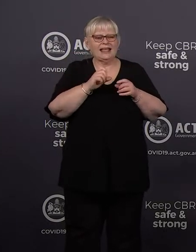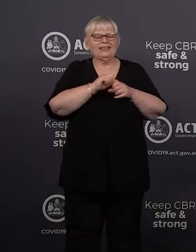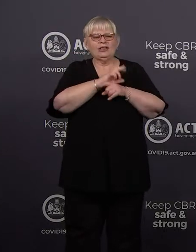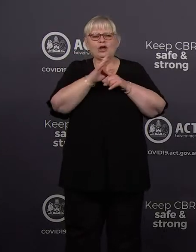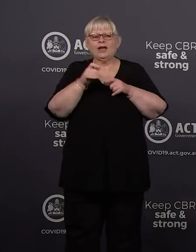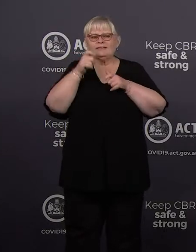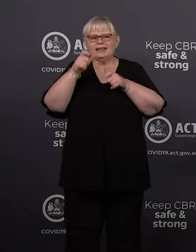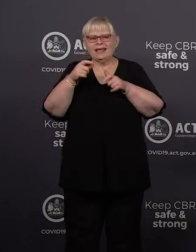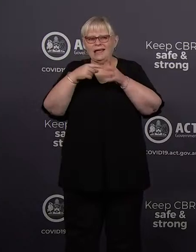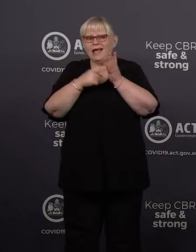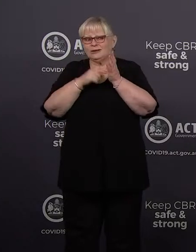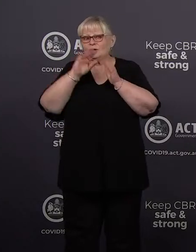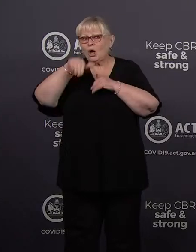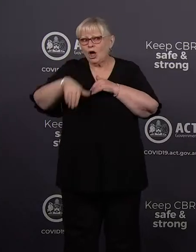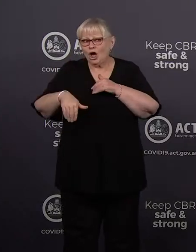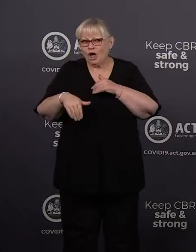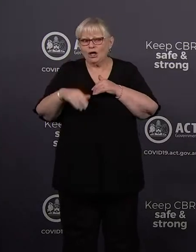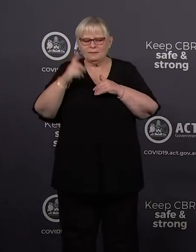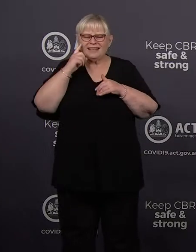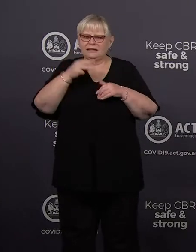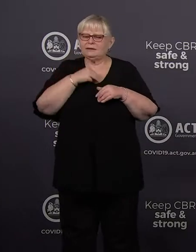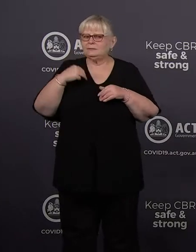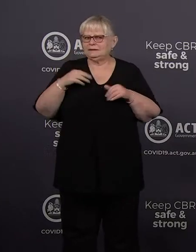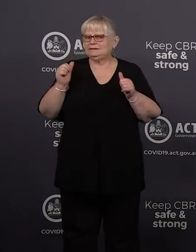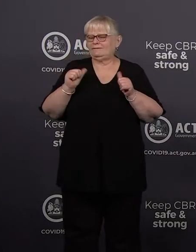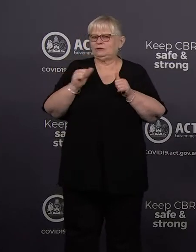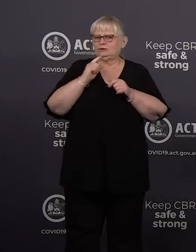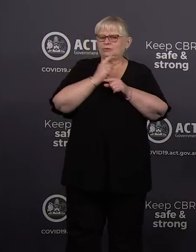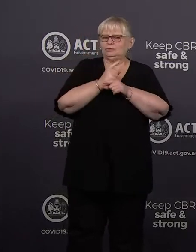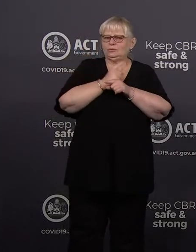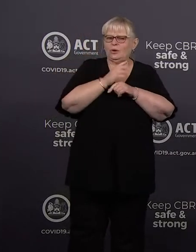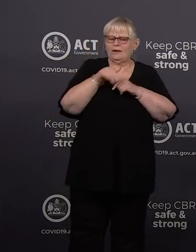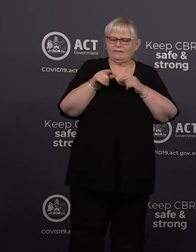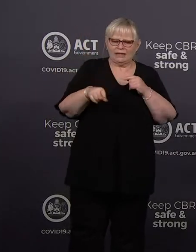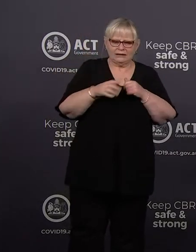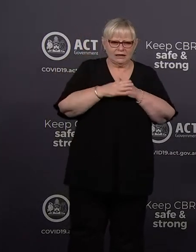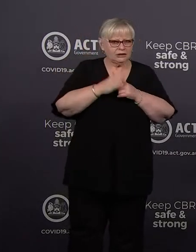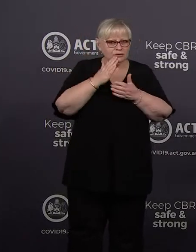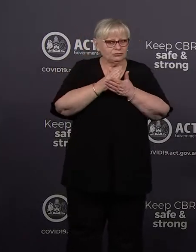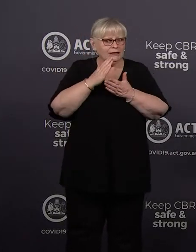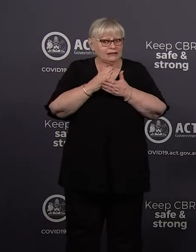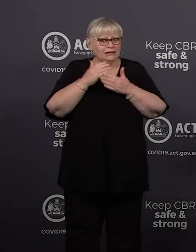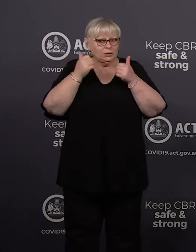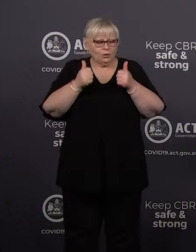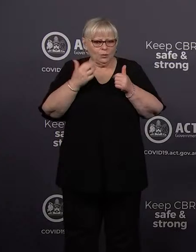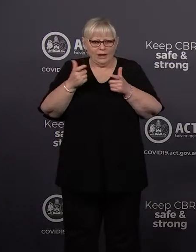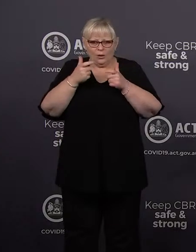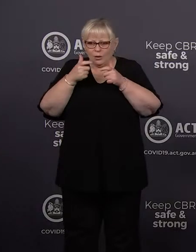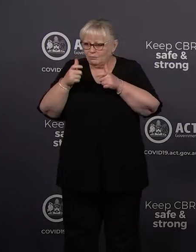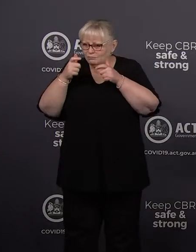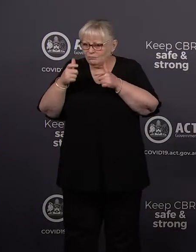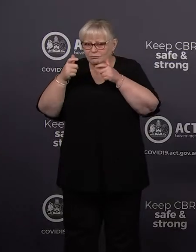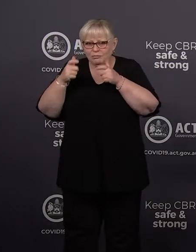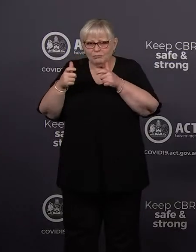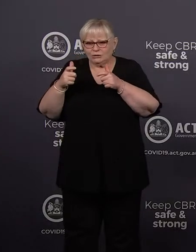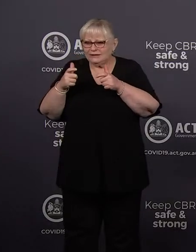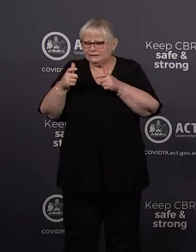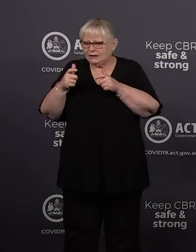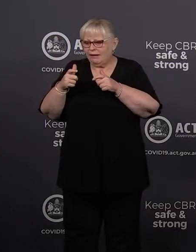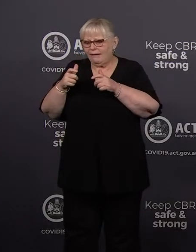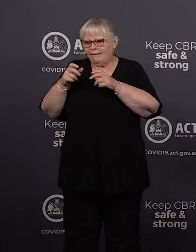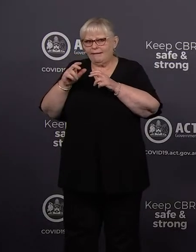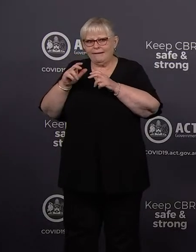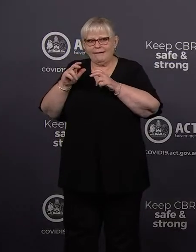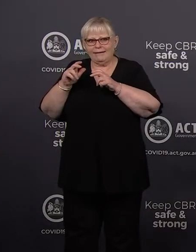Home system that I believe Minister has talked about before. This is a really important system in which we're monitoring and providing COVID care